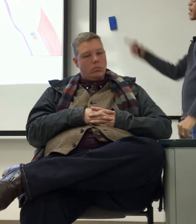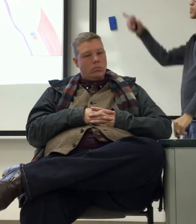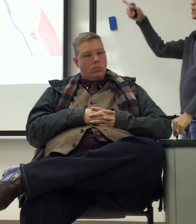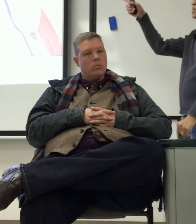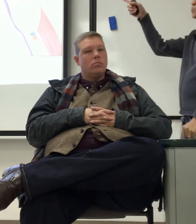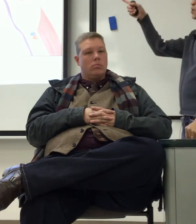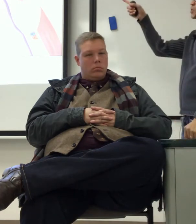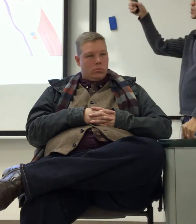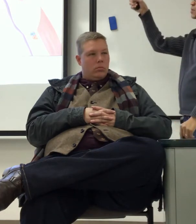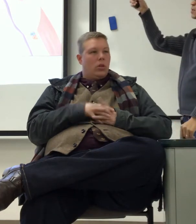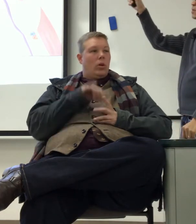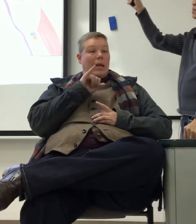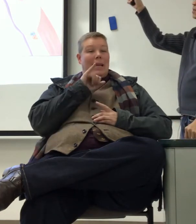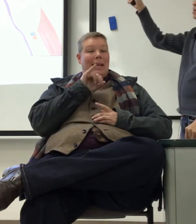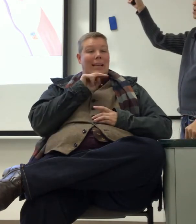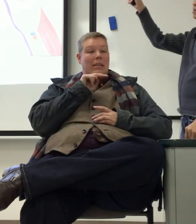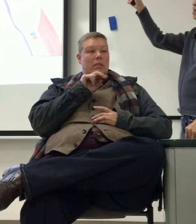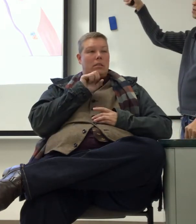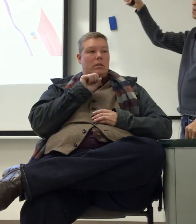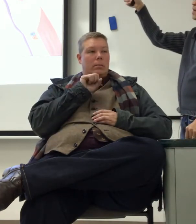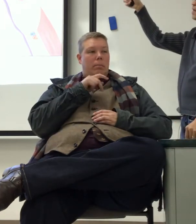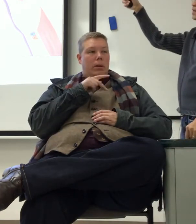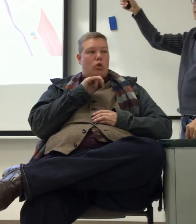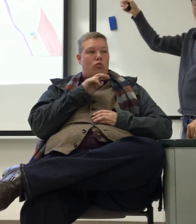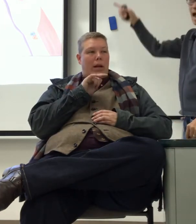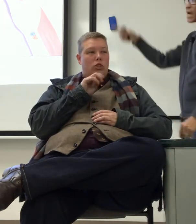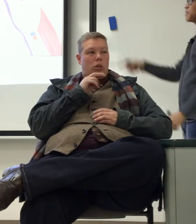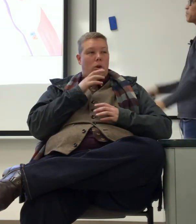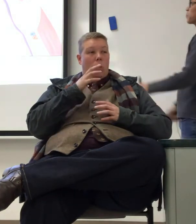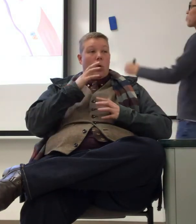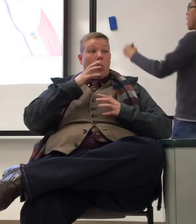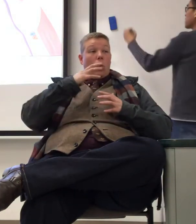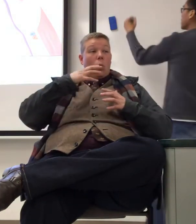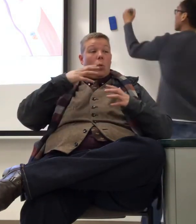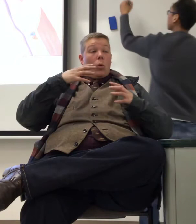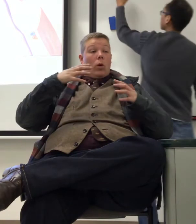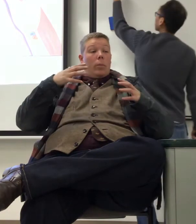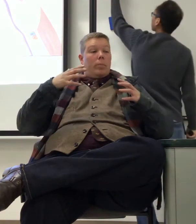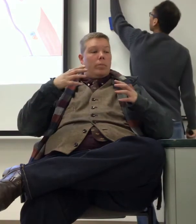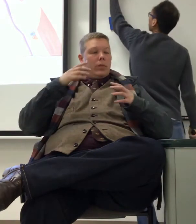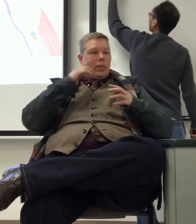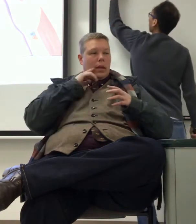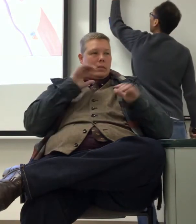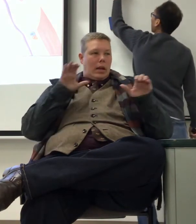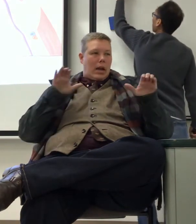All right, so inspiration. Underline that it's an active process.